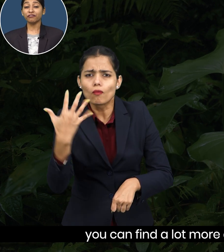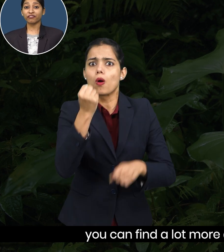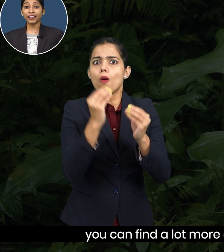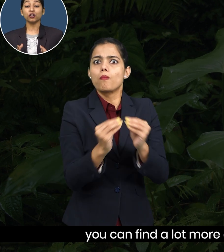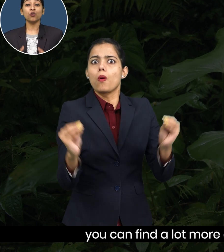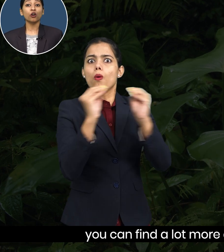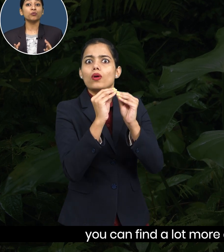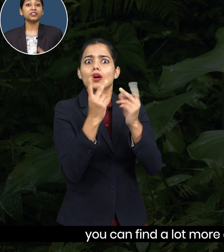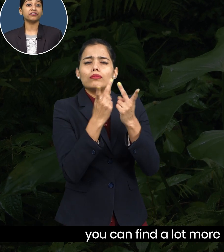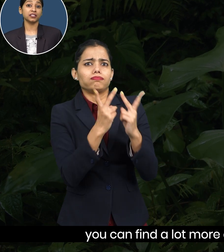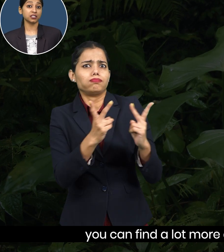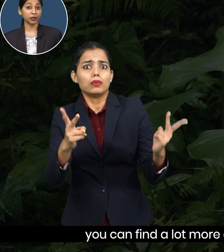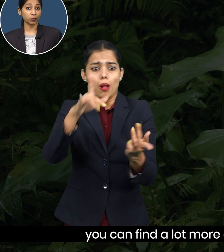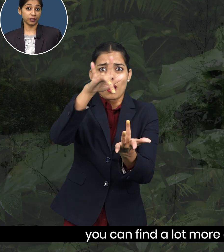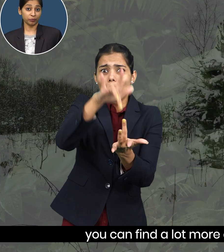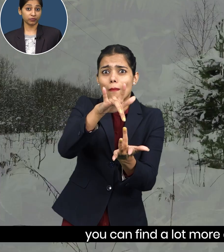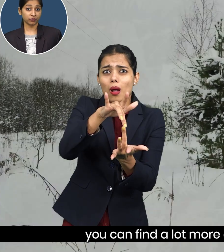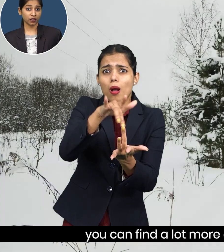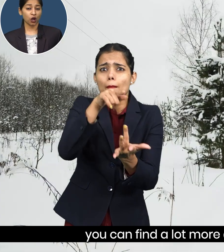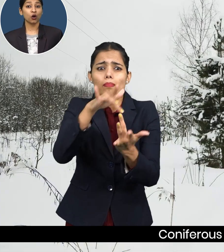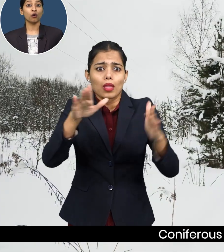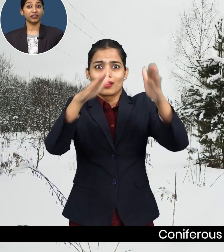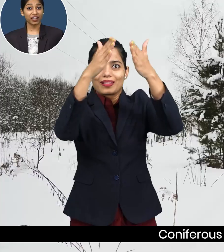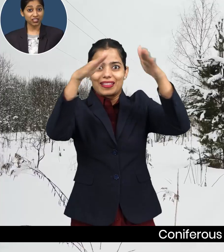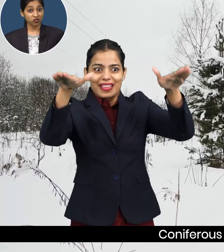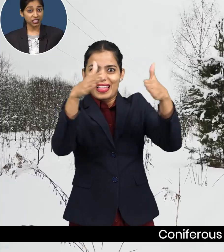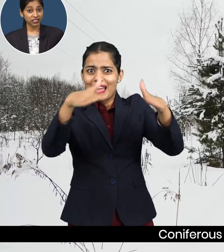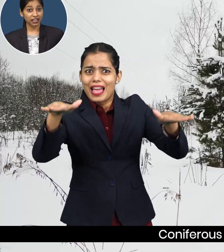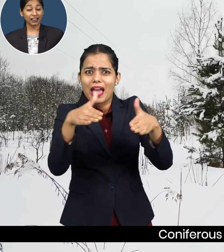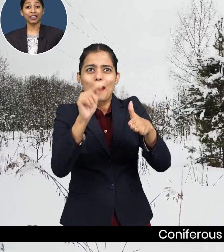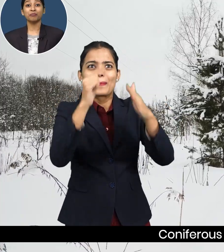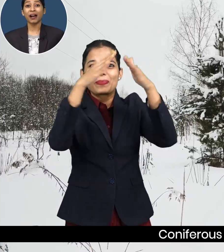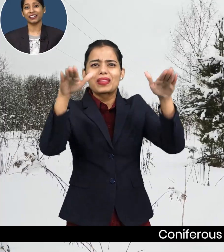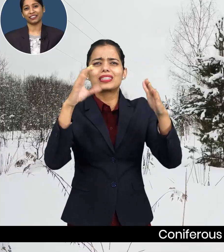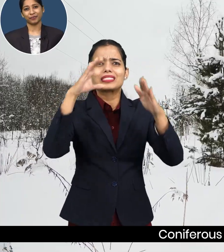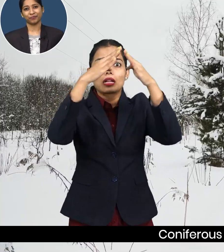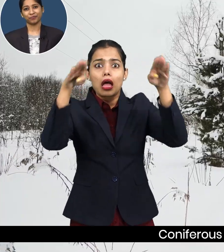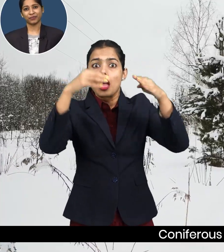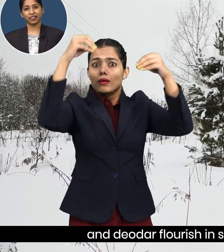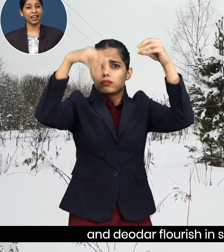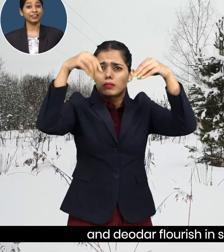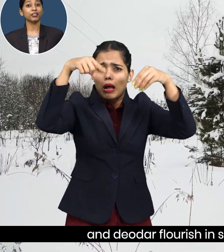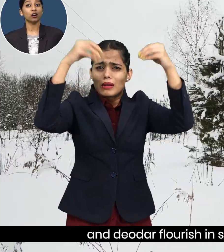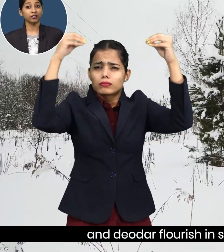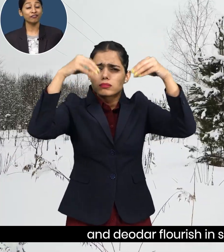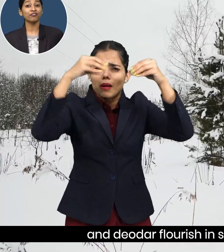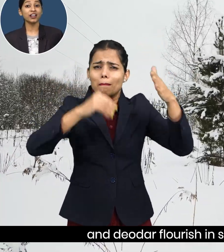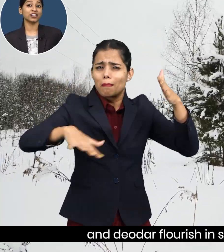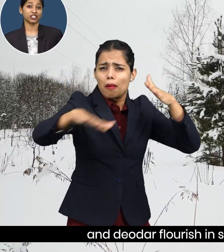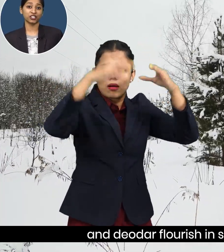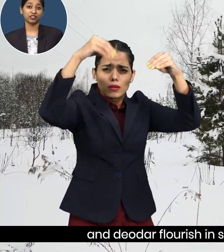You can find a lot more differences between them. Coniferous trees like pine and